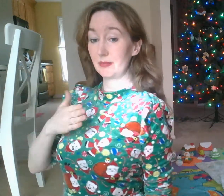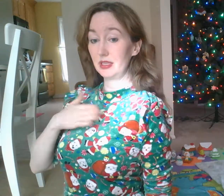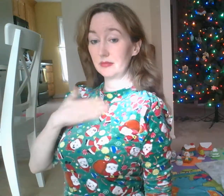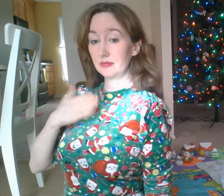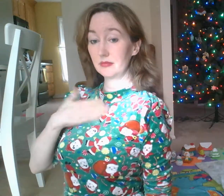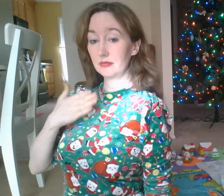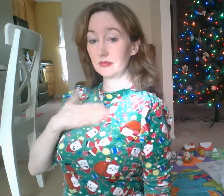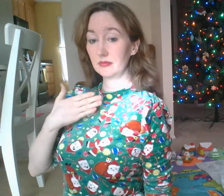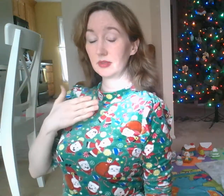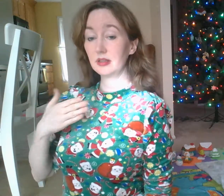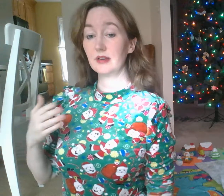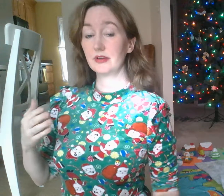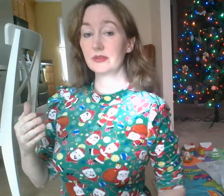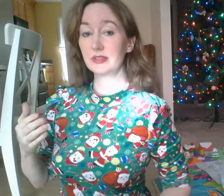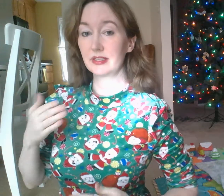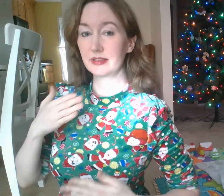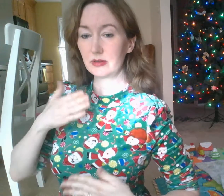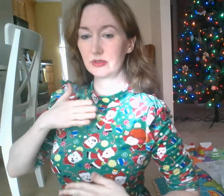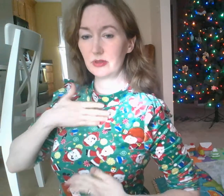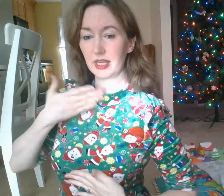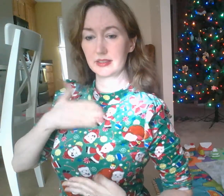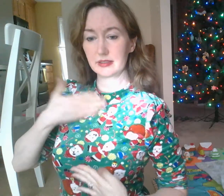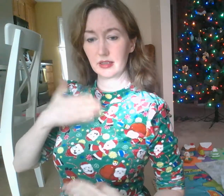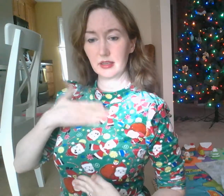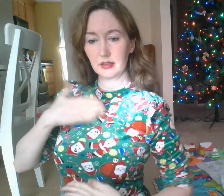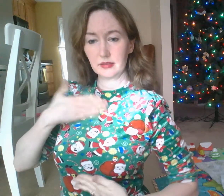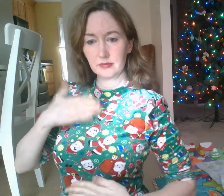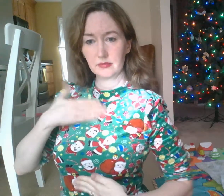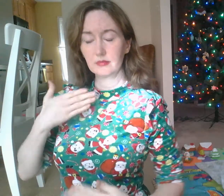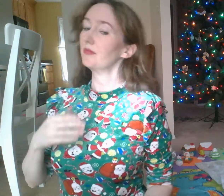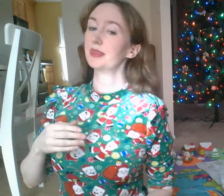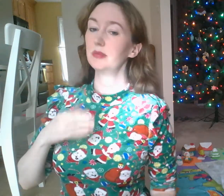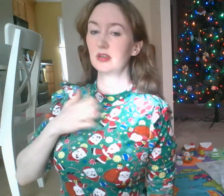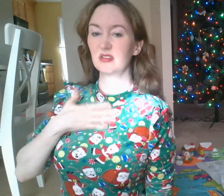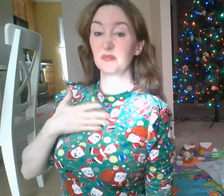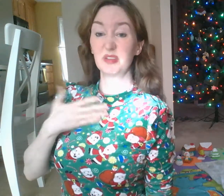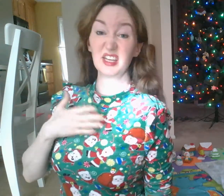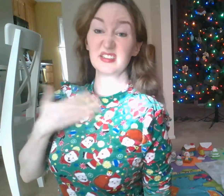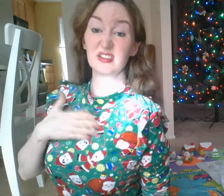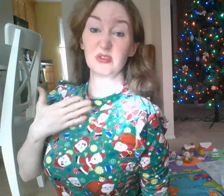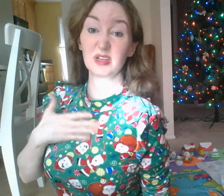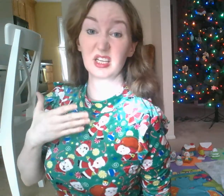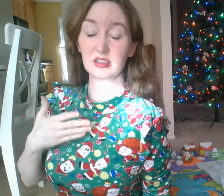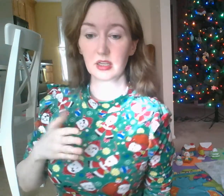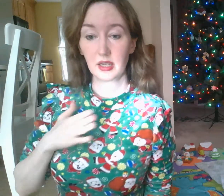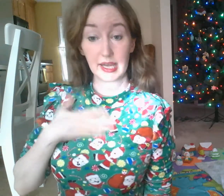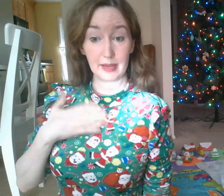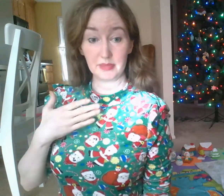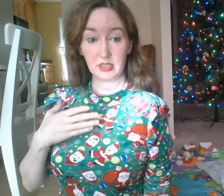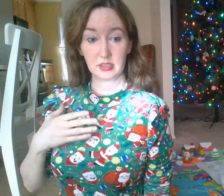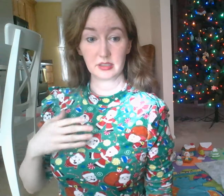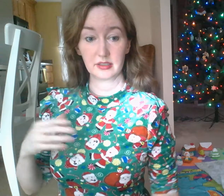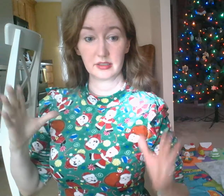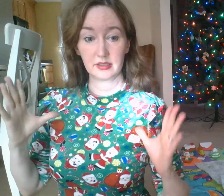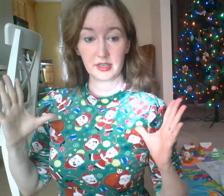happy. I've also seen it signed with two hands. But you can just be lazy and do one hand. Happy. And